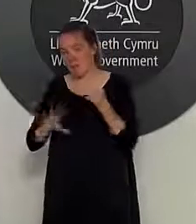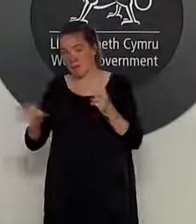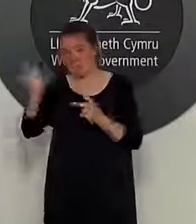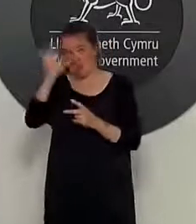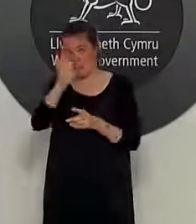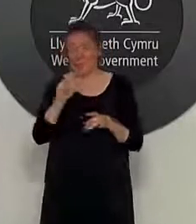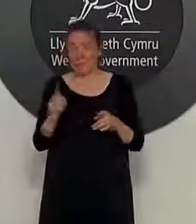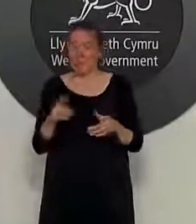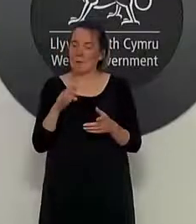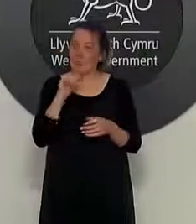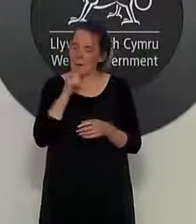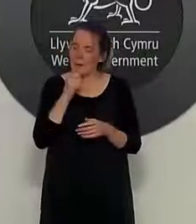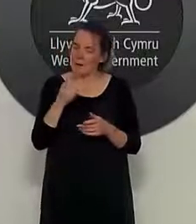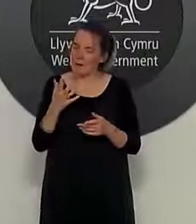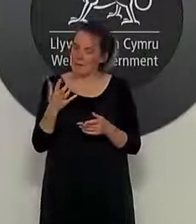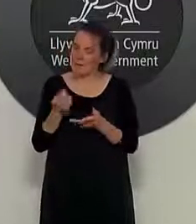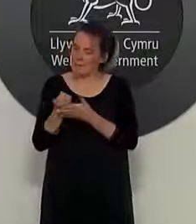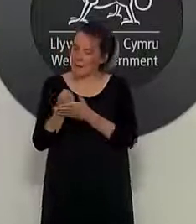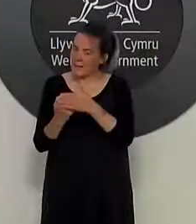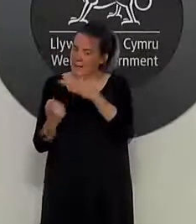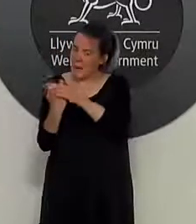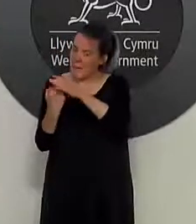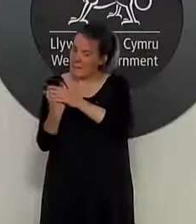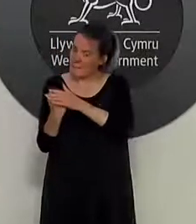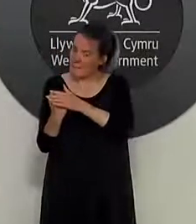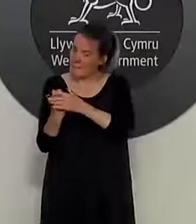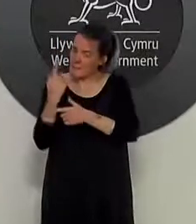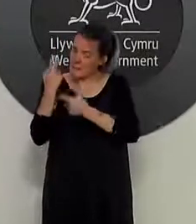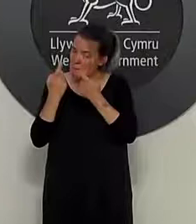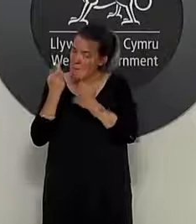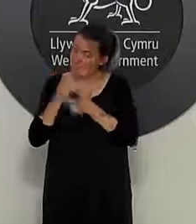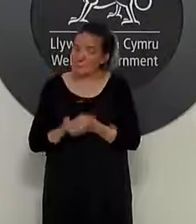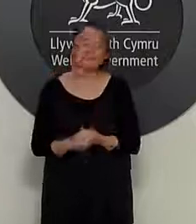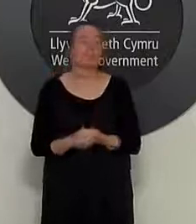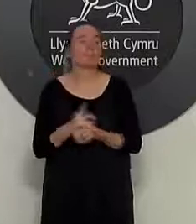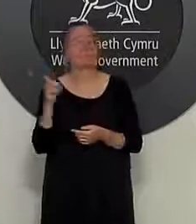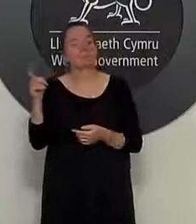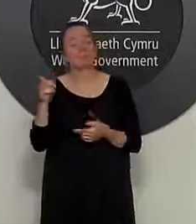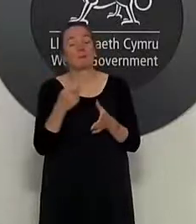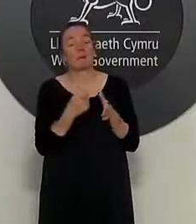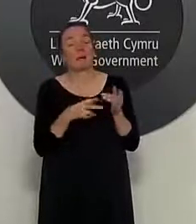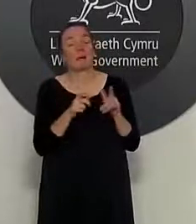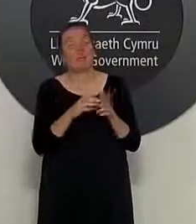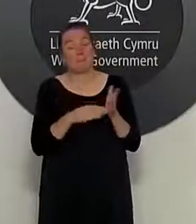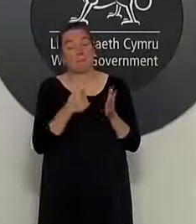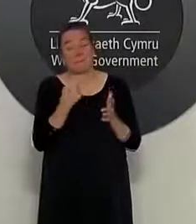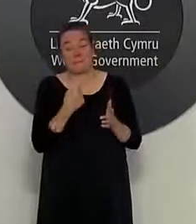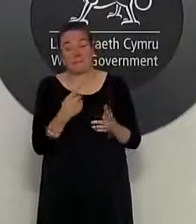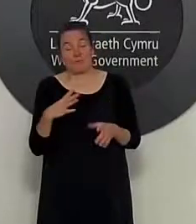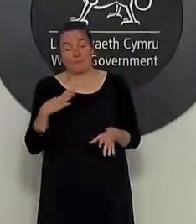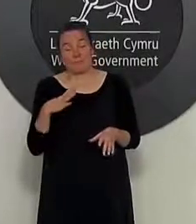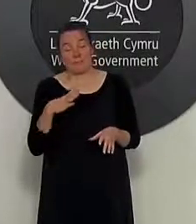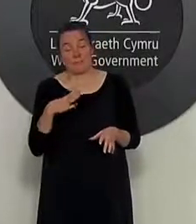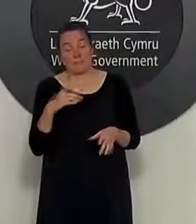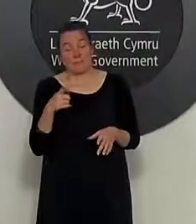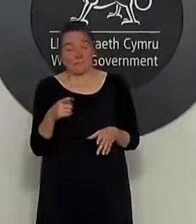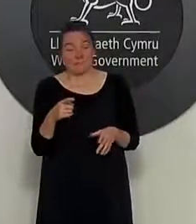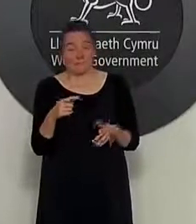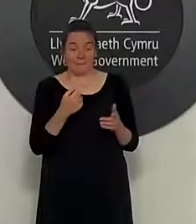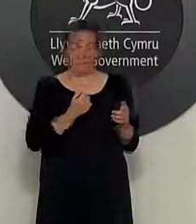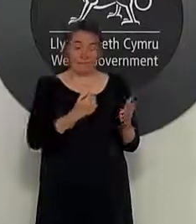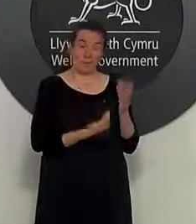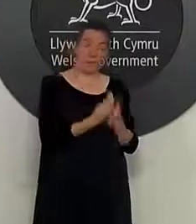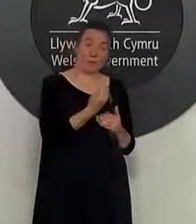Well, I think you've heard Adam say already that these measures have to be seen in the wider context of the measures that we are